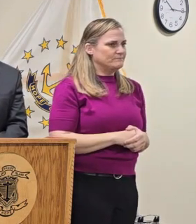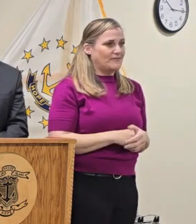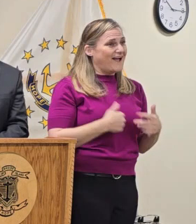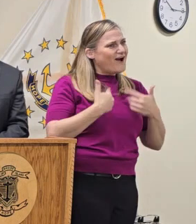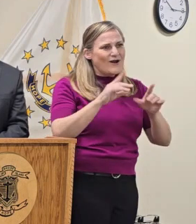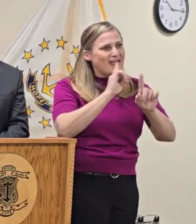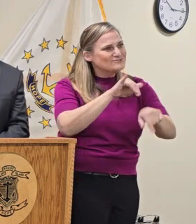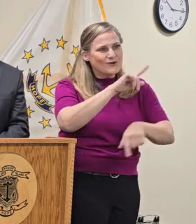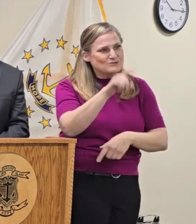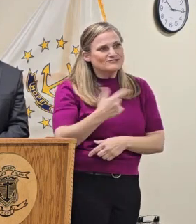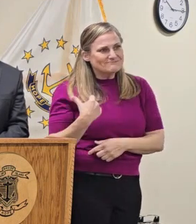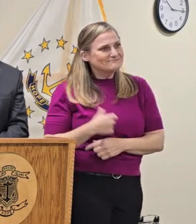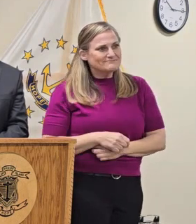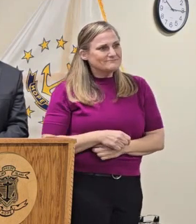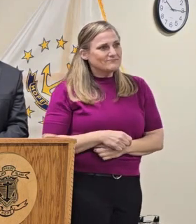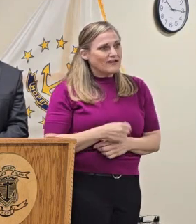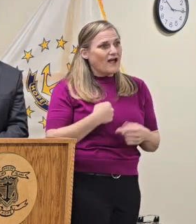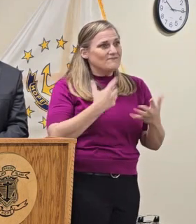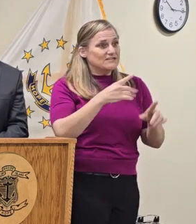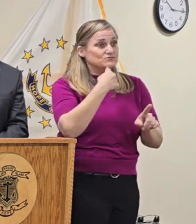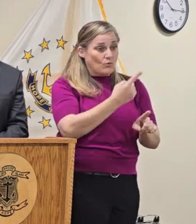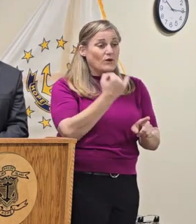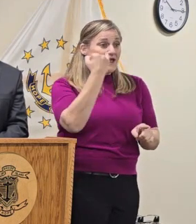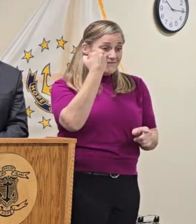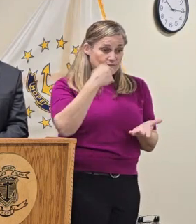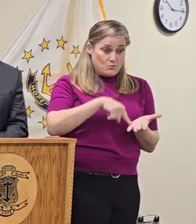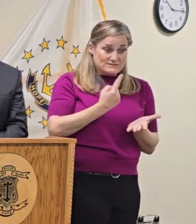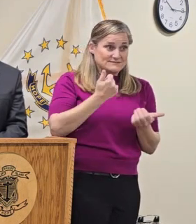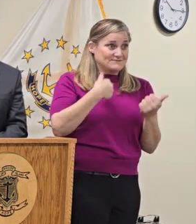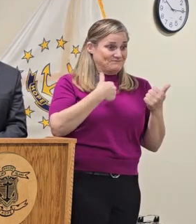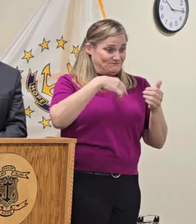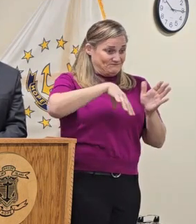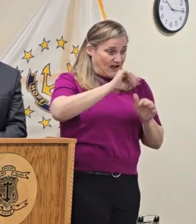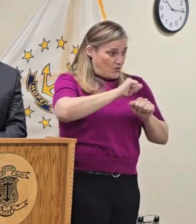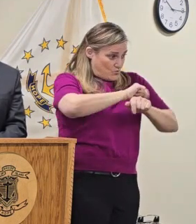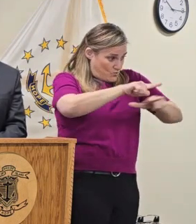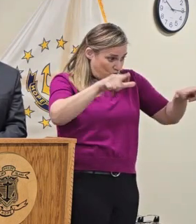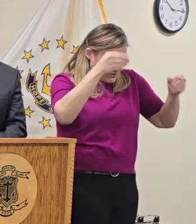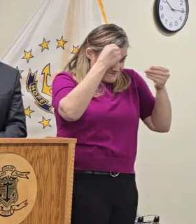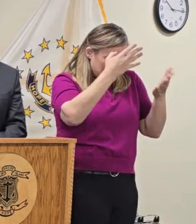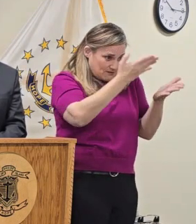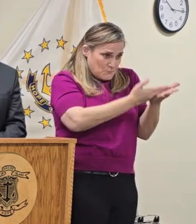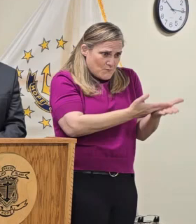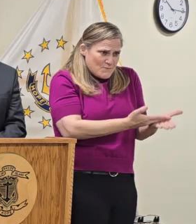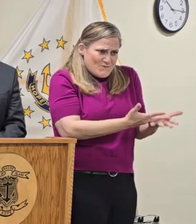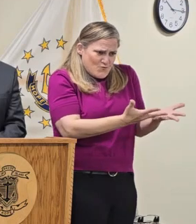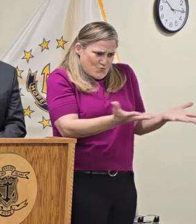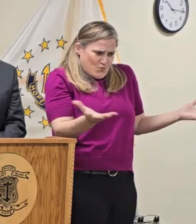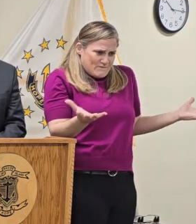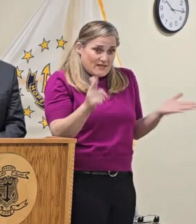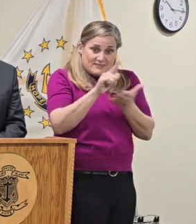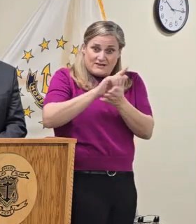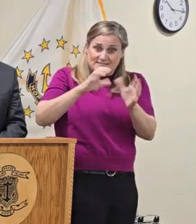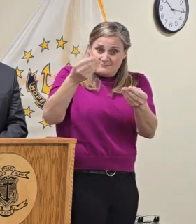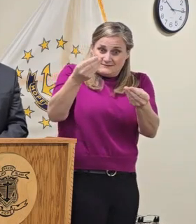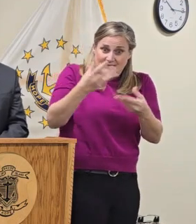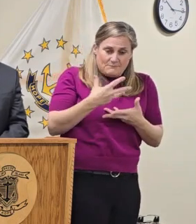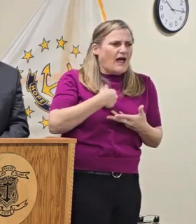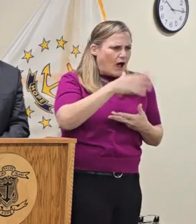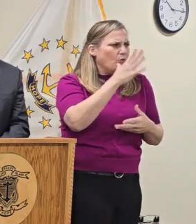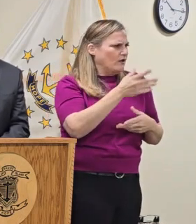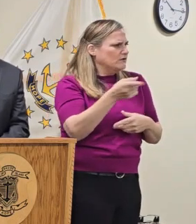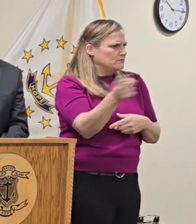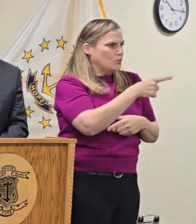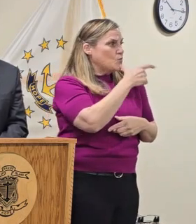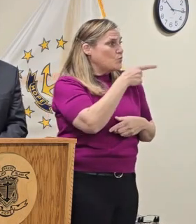if people had information that they didn't provide that could have been helpful in this case, of course there'd be accountability. All right, we're gonna go to Eli.